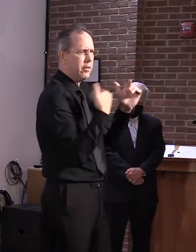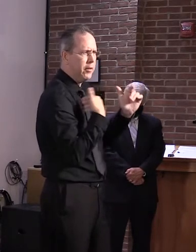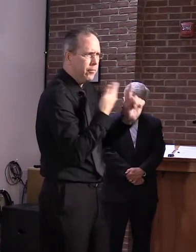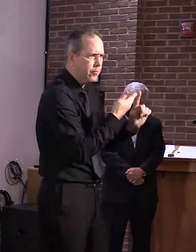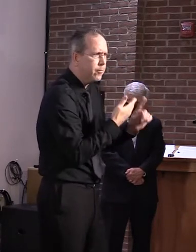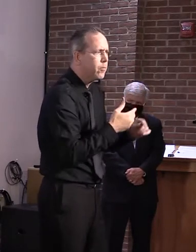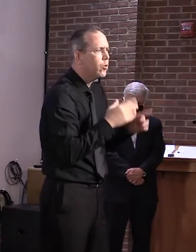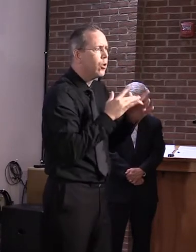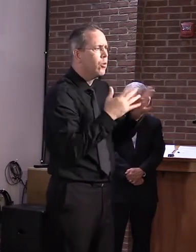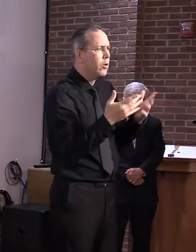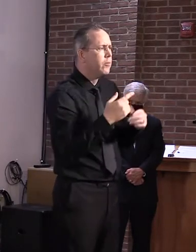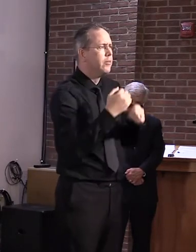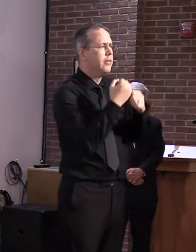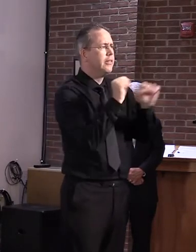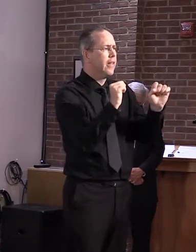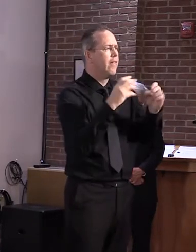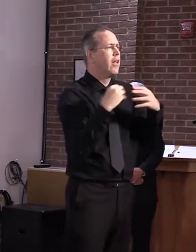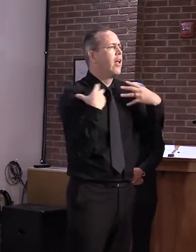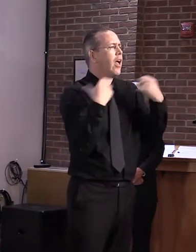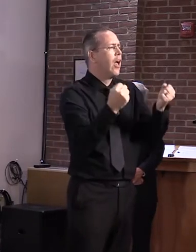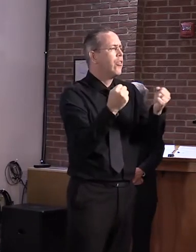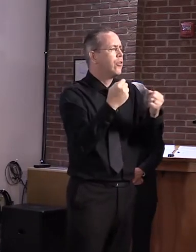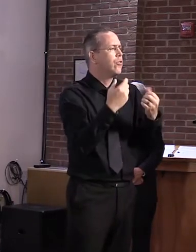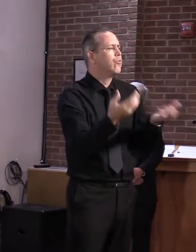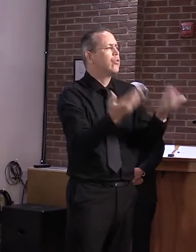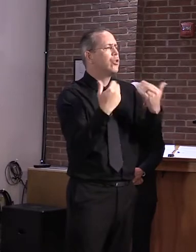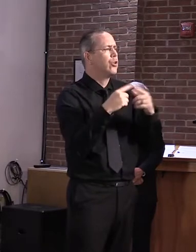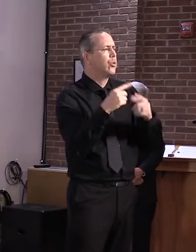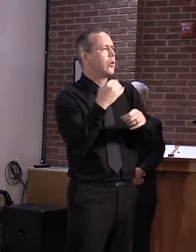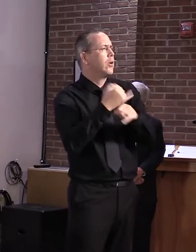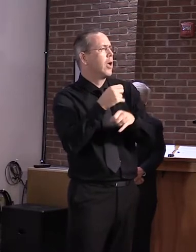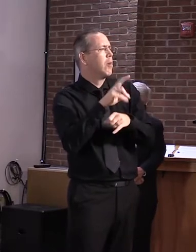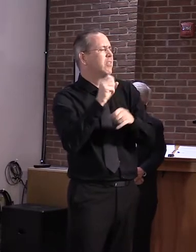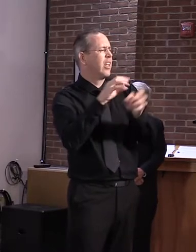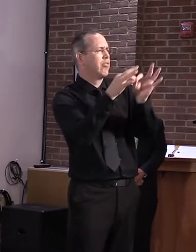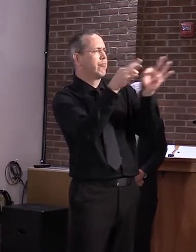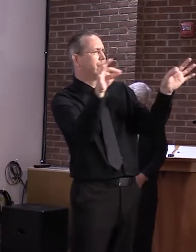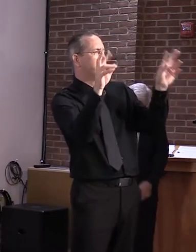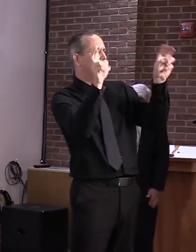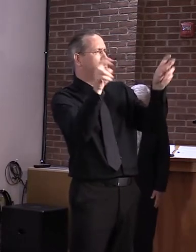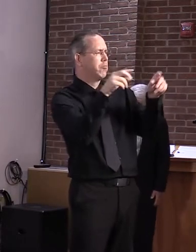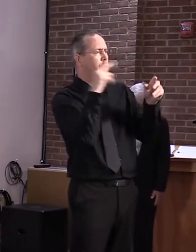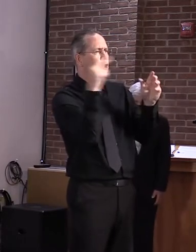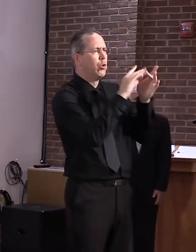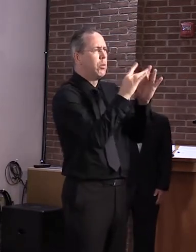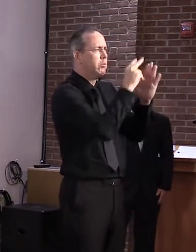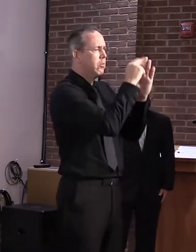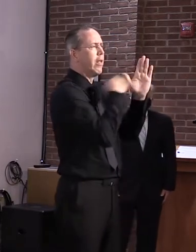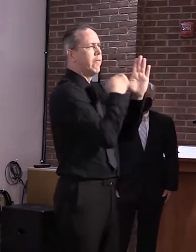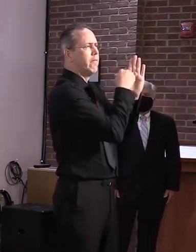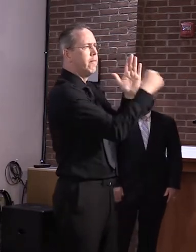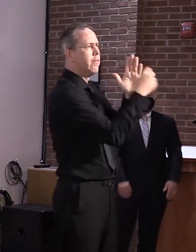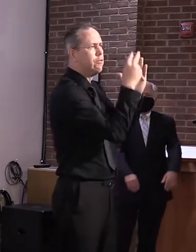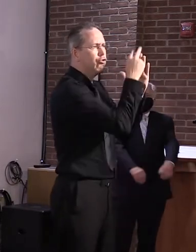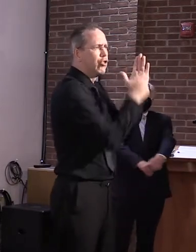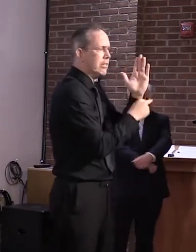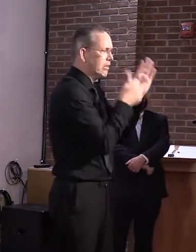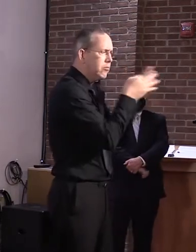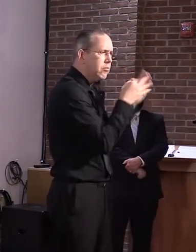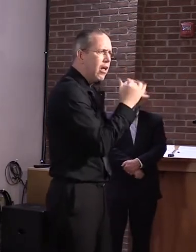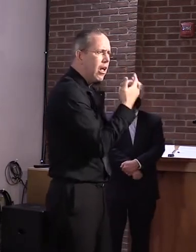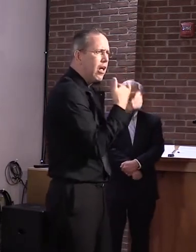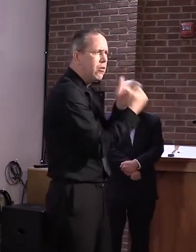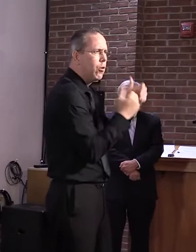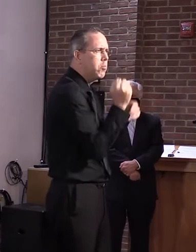Healthy Return to Campus, Mandatory Guidance for Colleges and University Campus Learning. And I